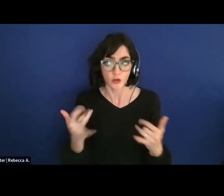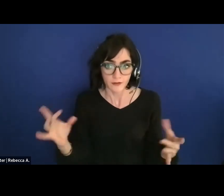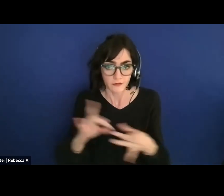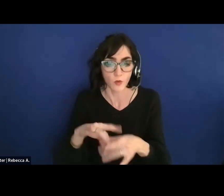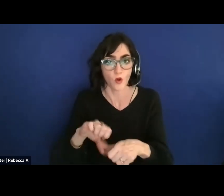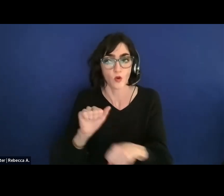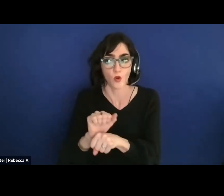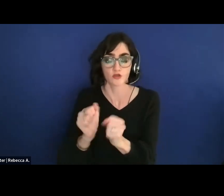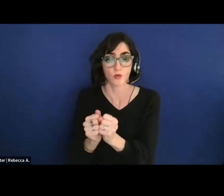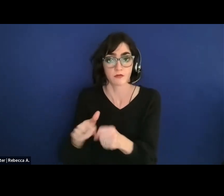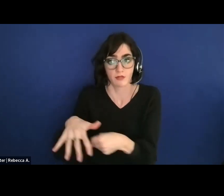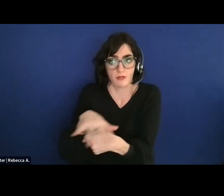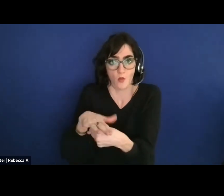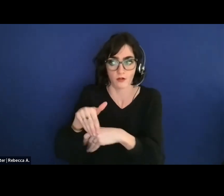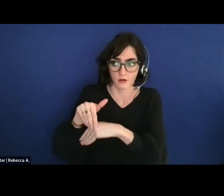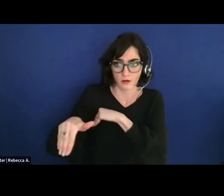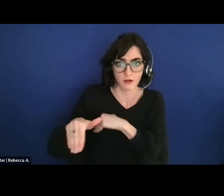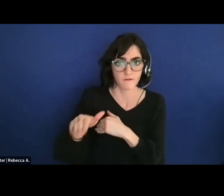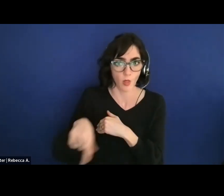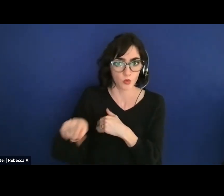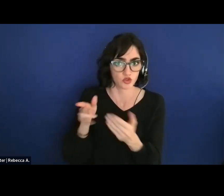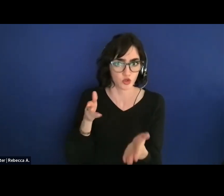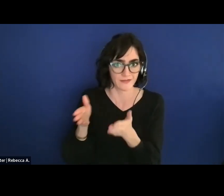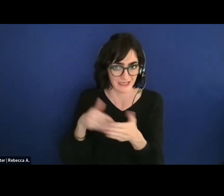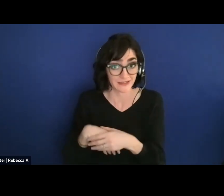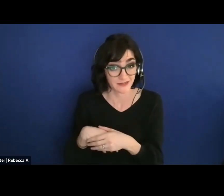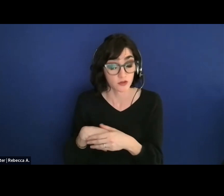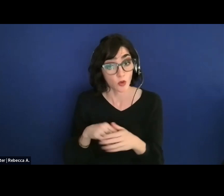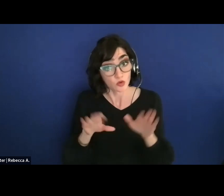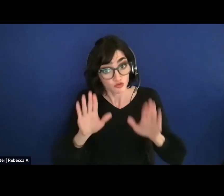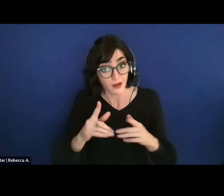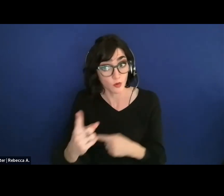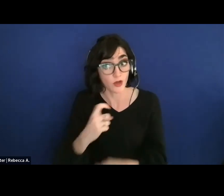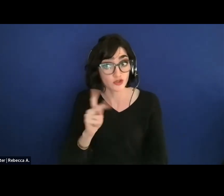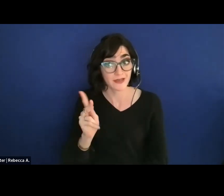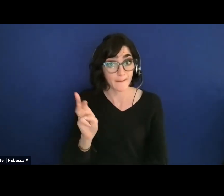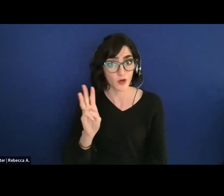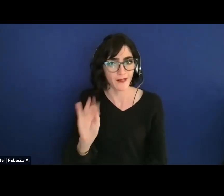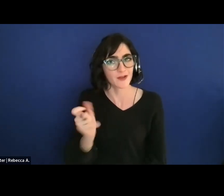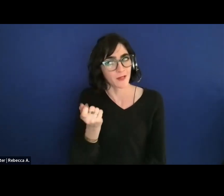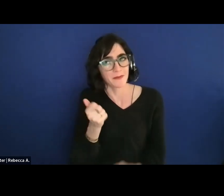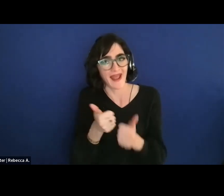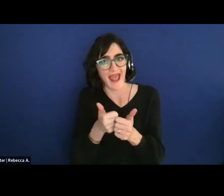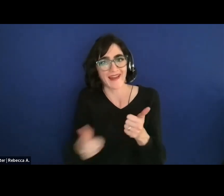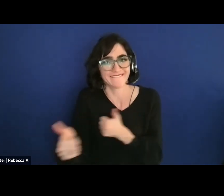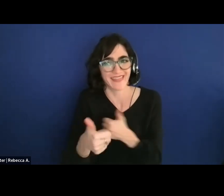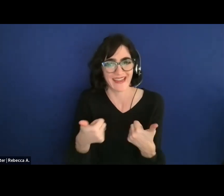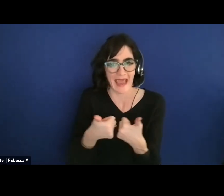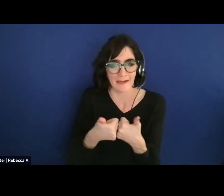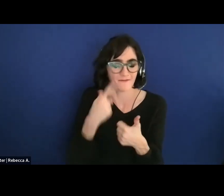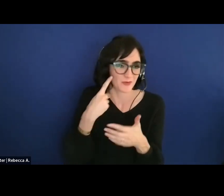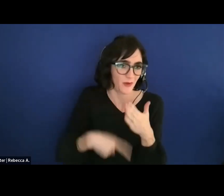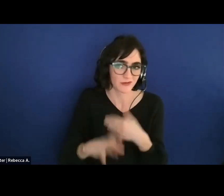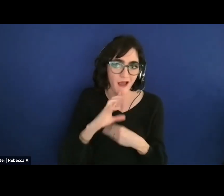of these services. So Kimberly, I think great question, a little ahead of the time for some of the things that we're talking